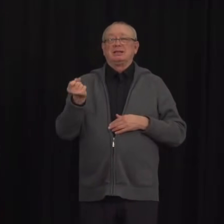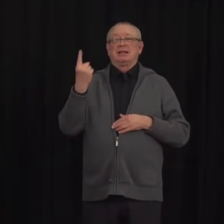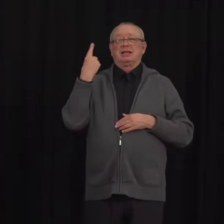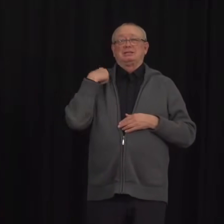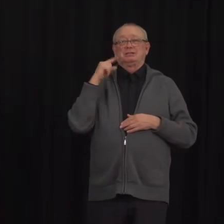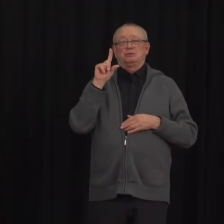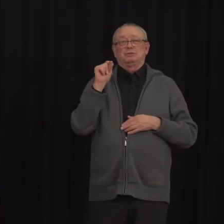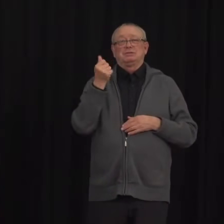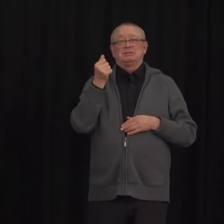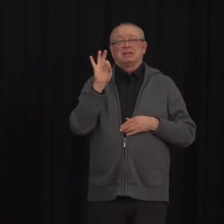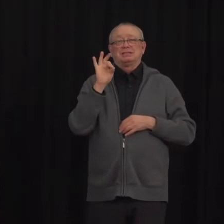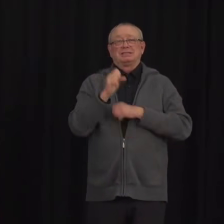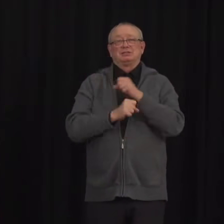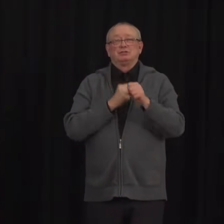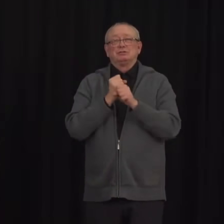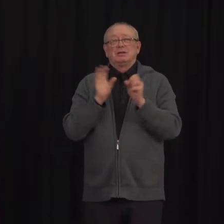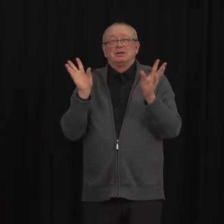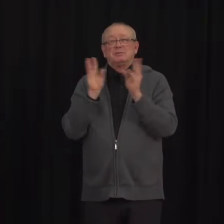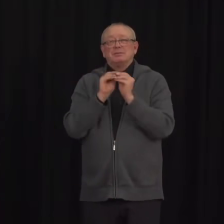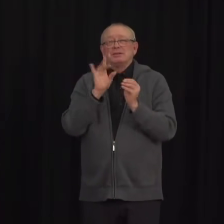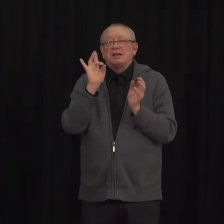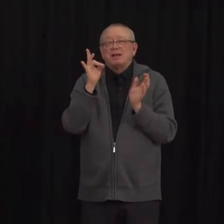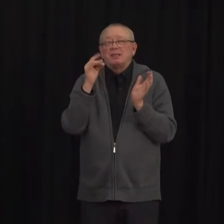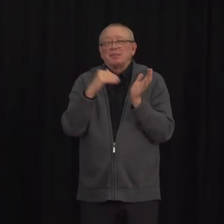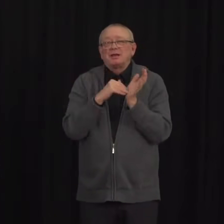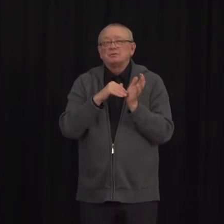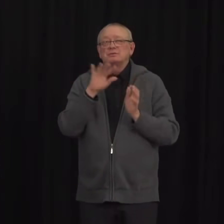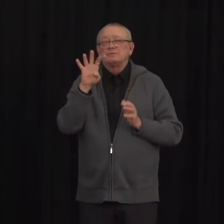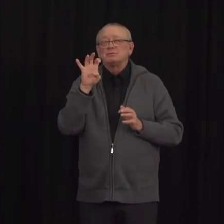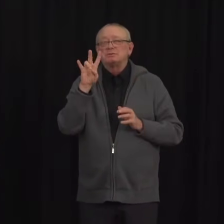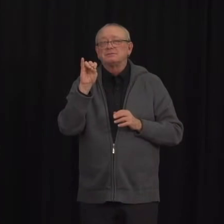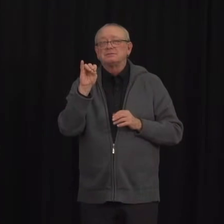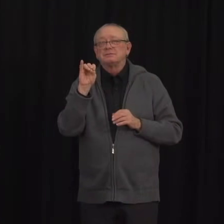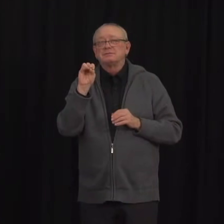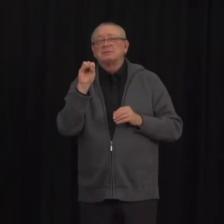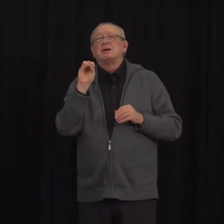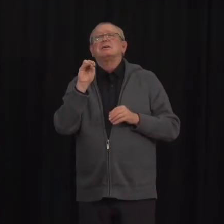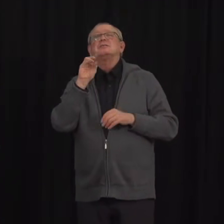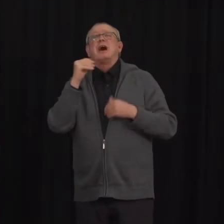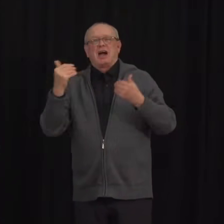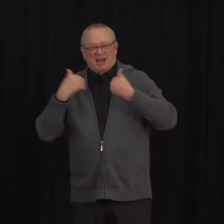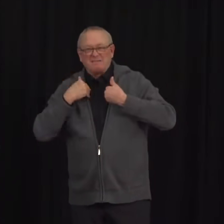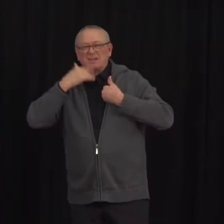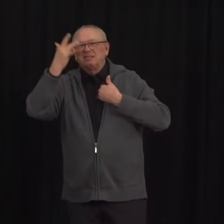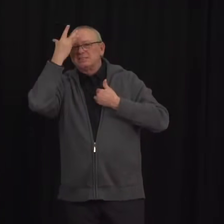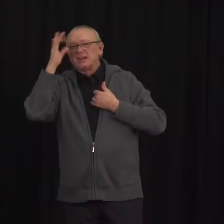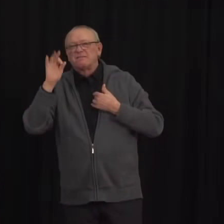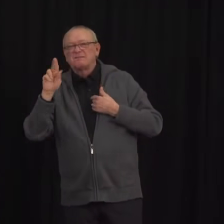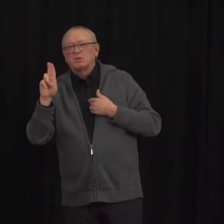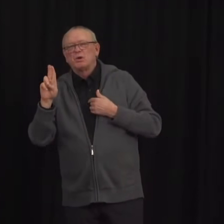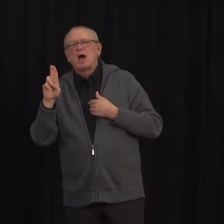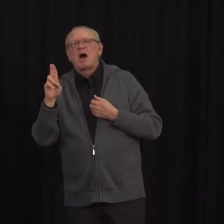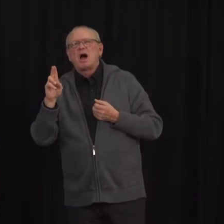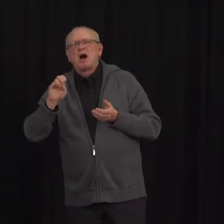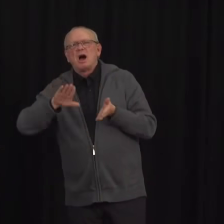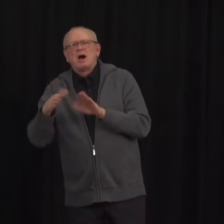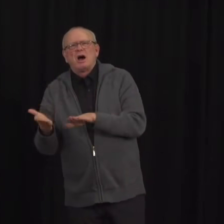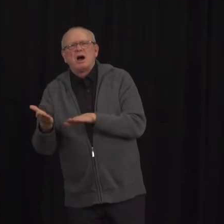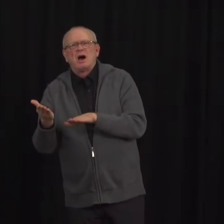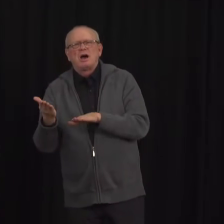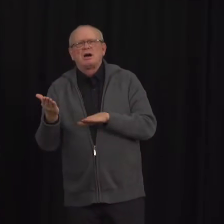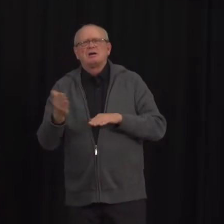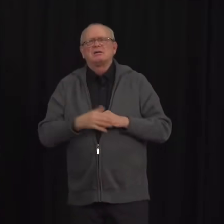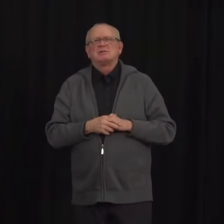had 8,470 lab-confirmed cases and 41 influenza-related deaths of individuals who were